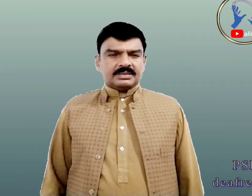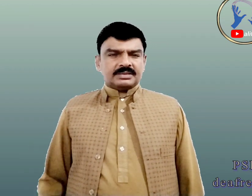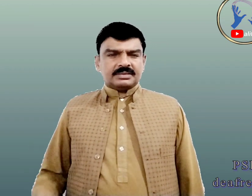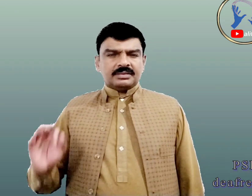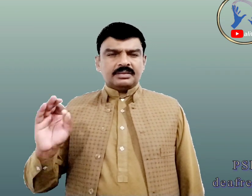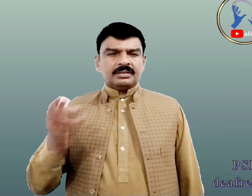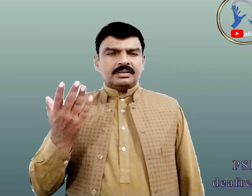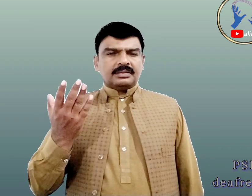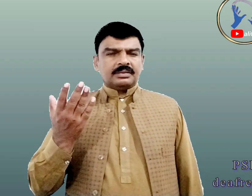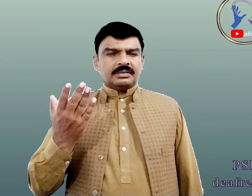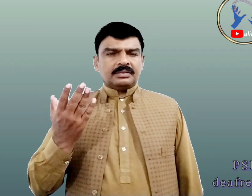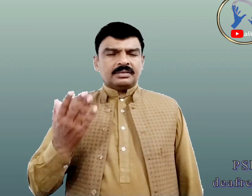cause,